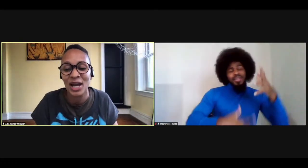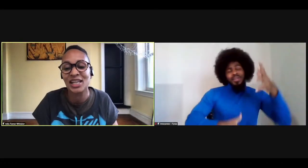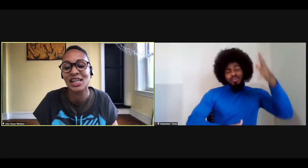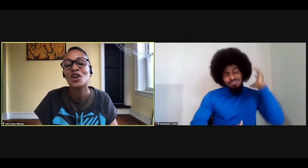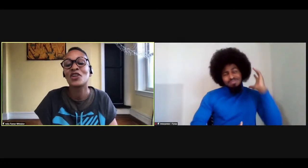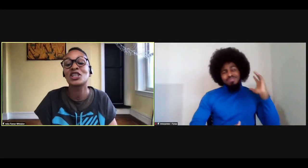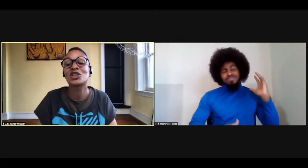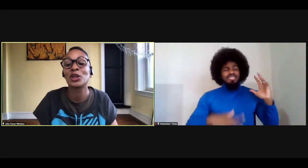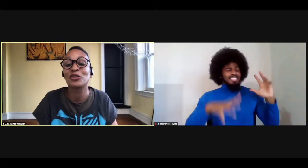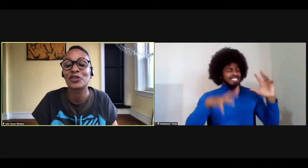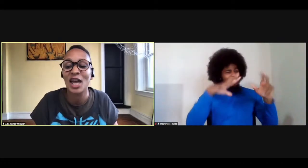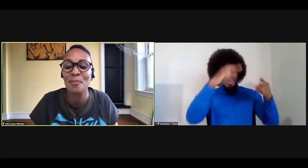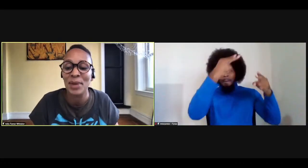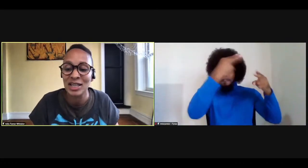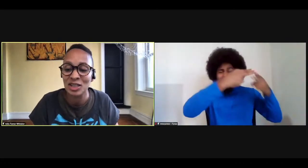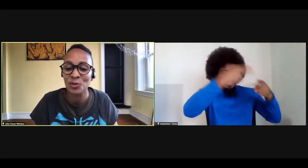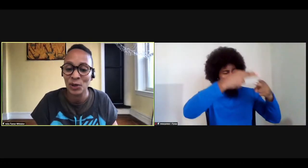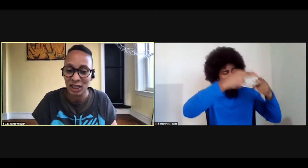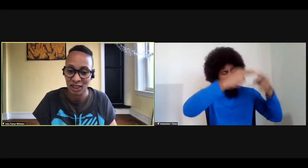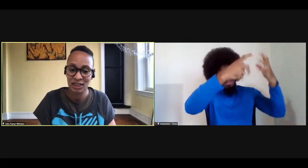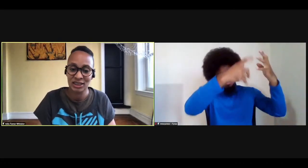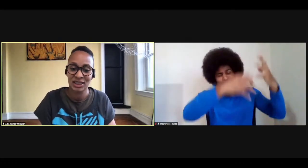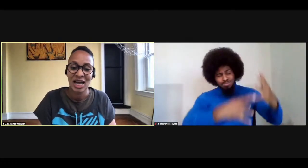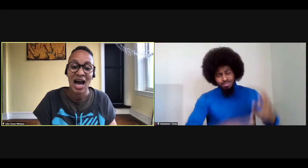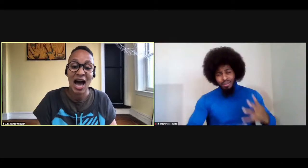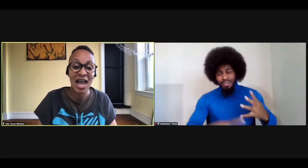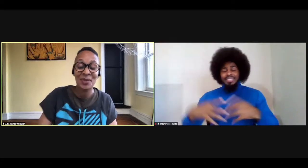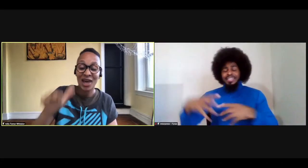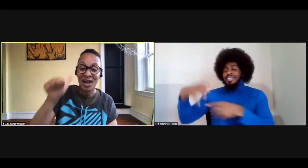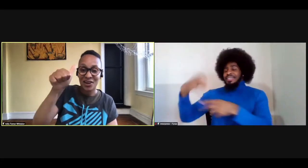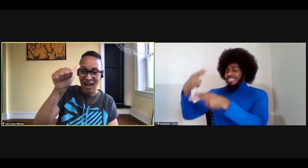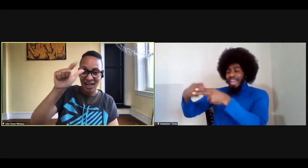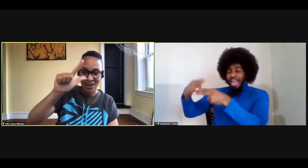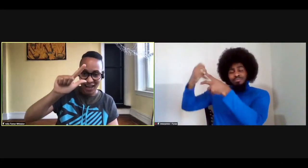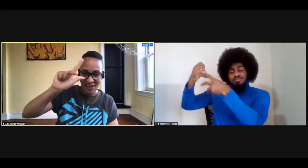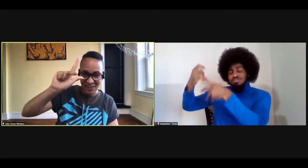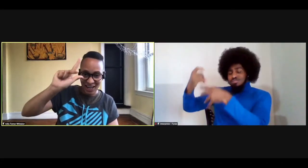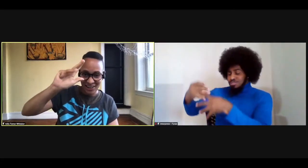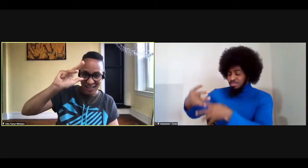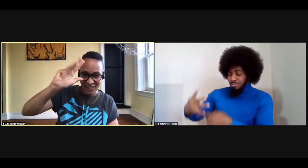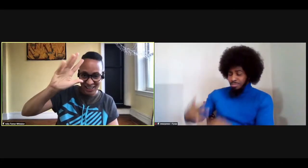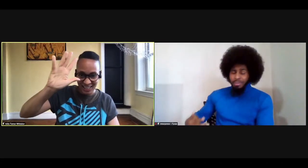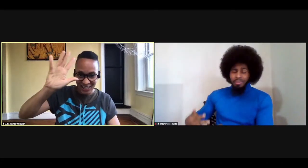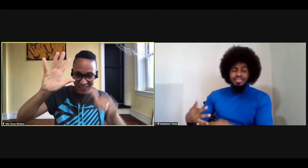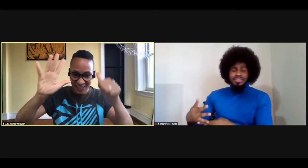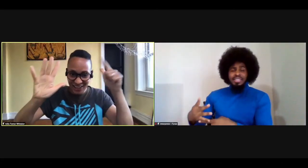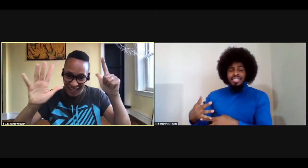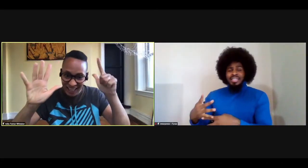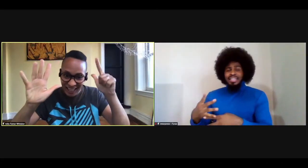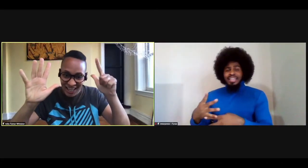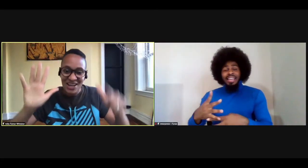of Edward Brady, Rachel Whitford, and Benjamin Whitaker. I am the